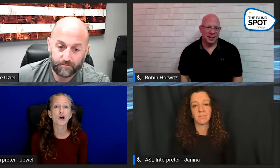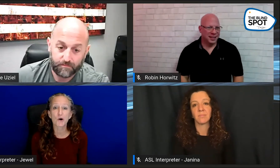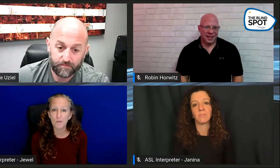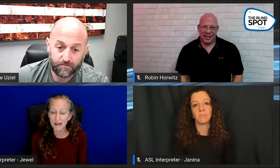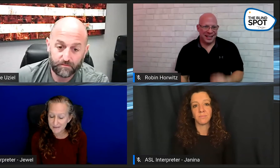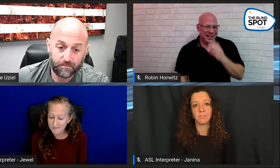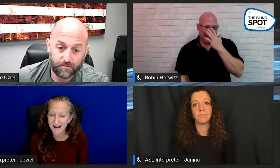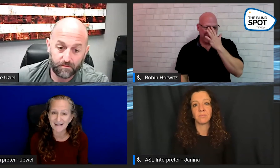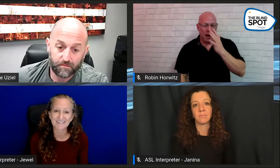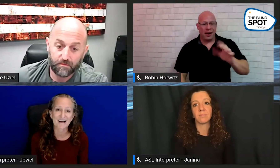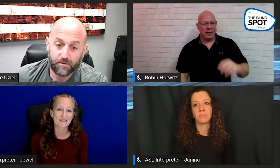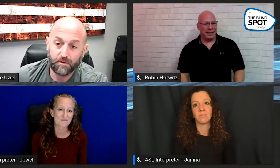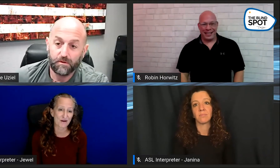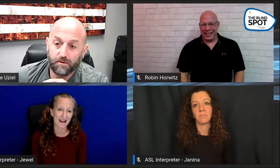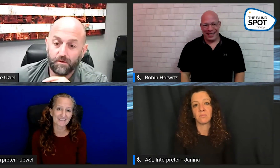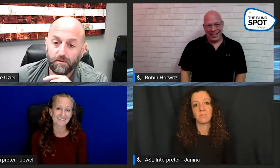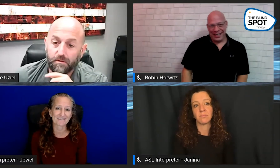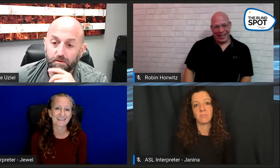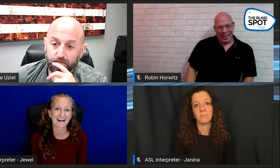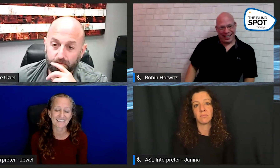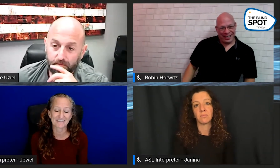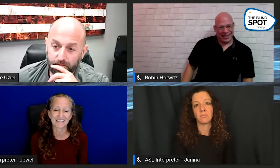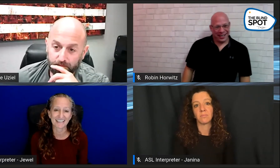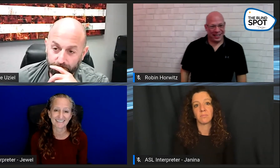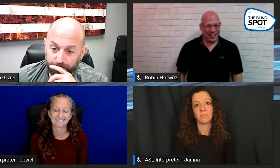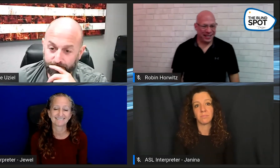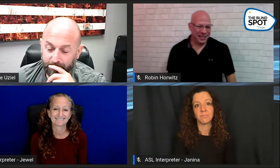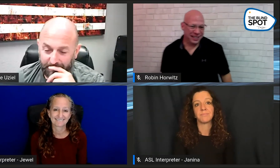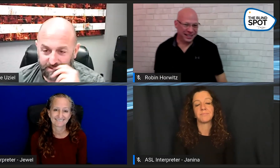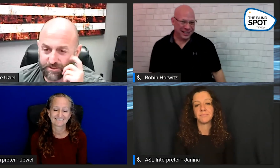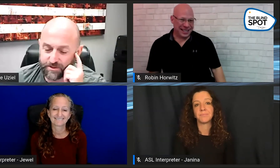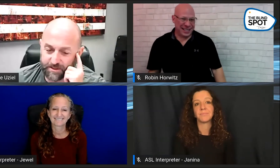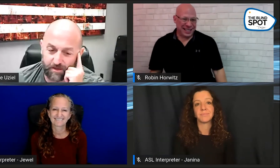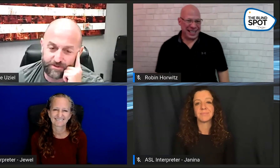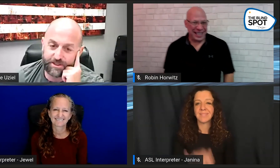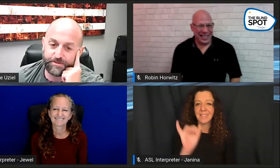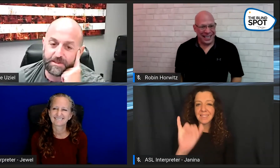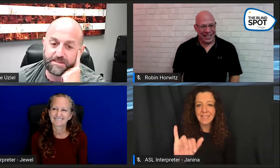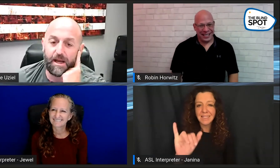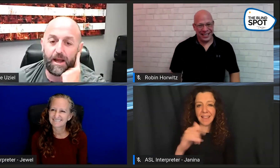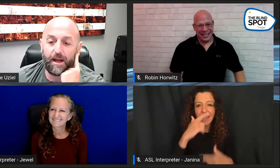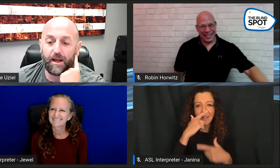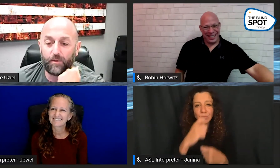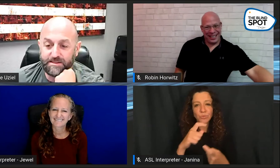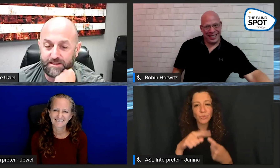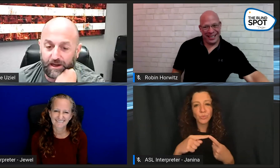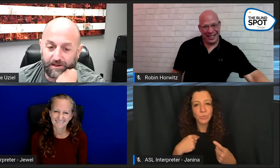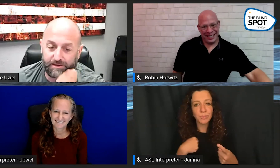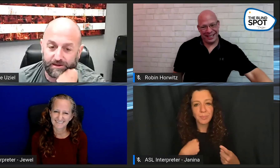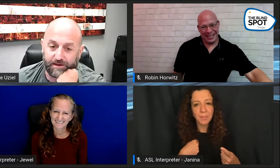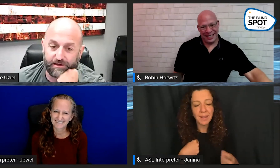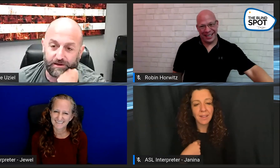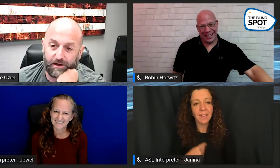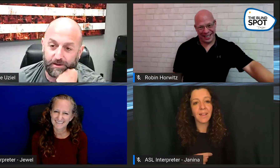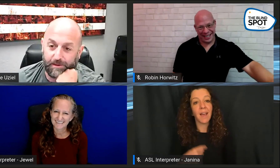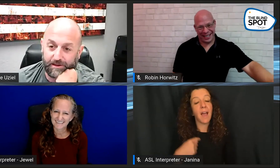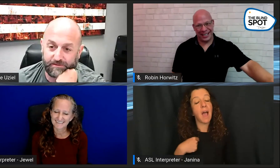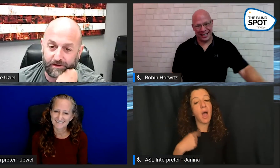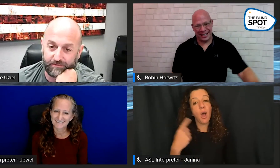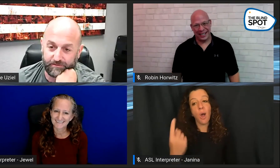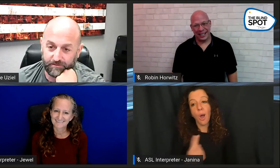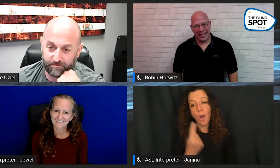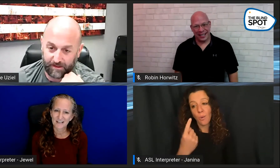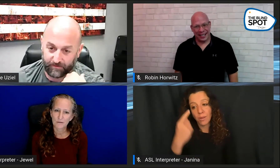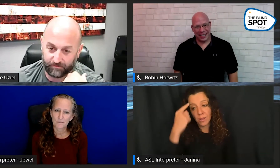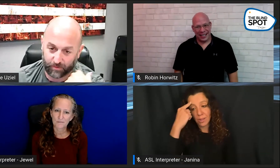has no impact on the price or the activity. And that's an interesting conversation, because I always thought that economy